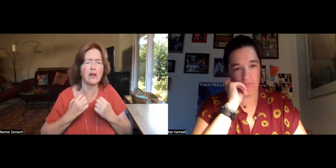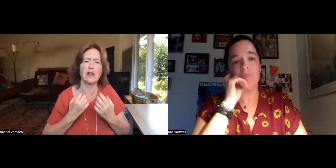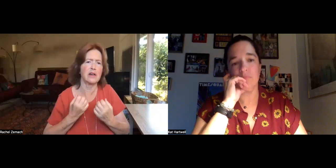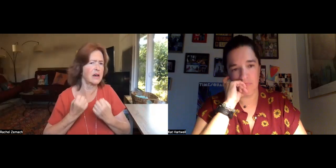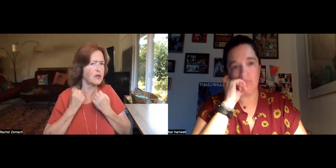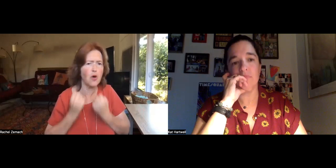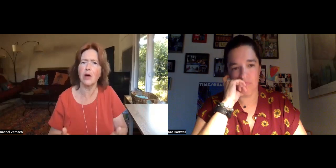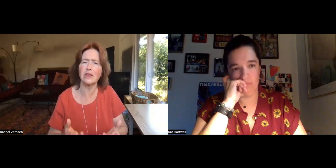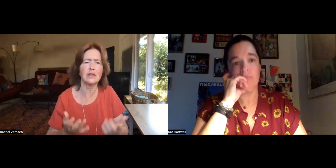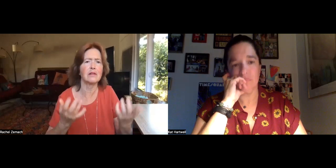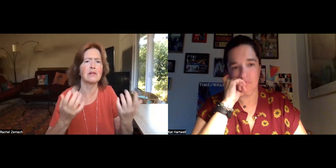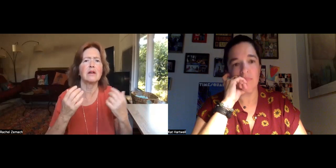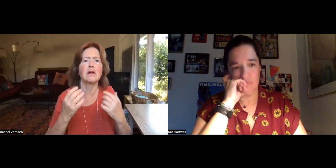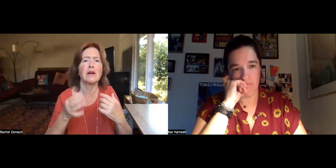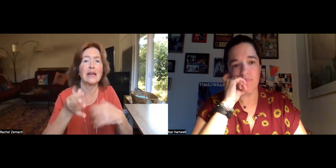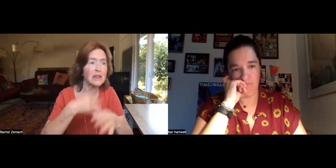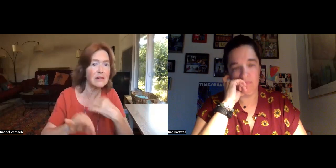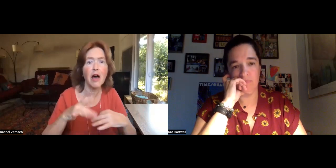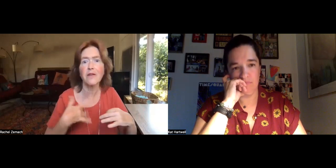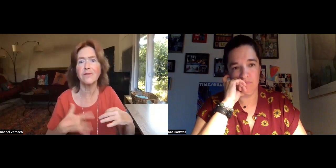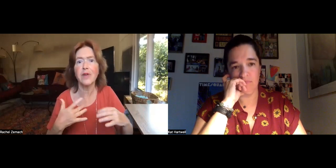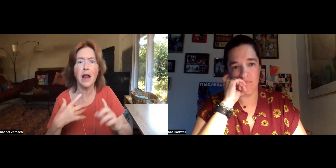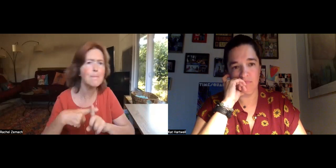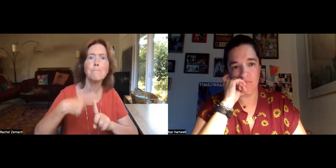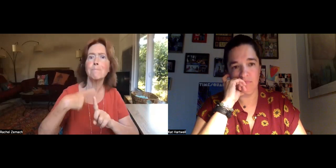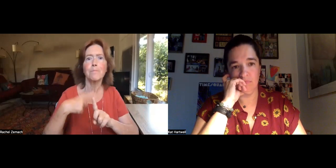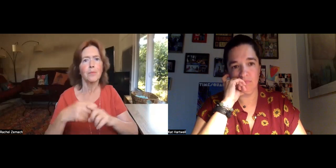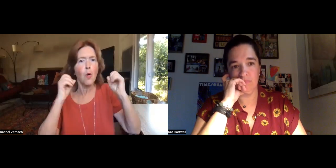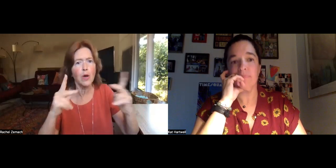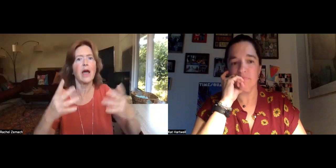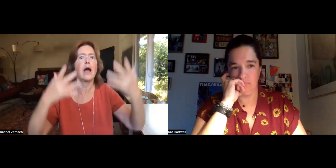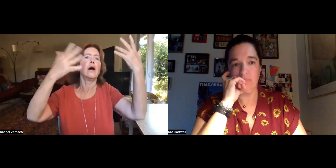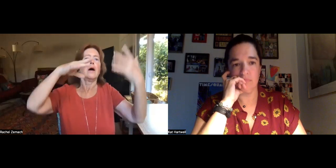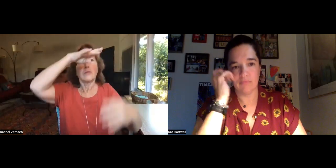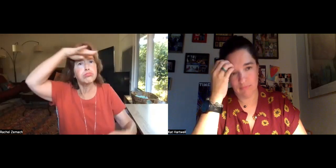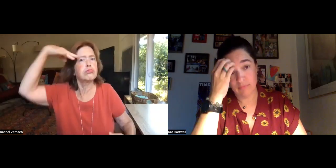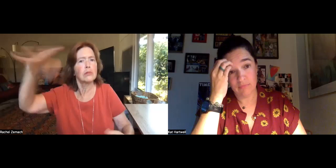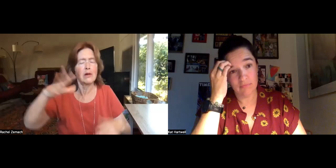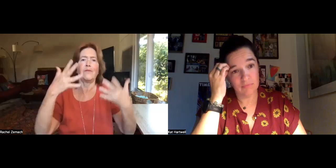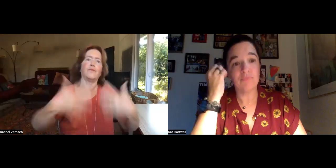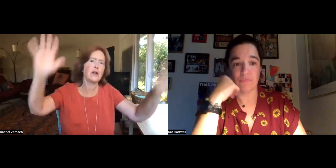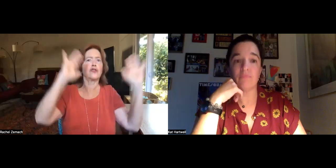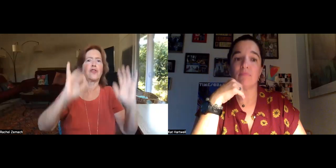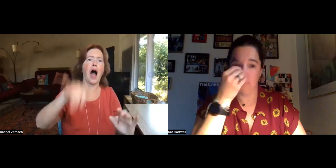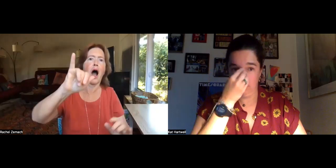emotionally exhausted, instead of feeling, okay, finish that